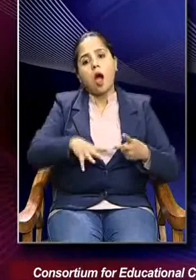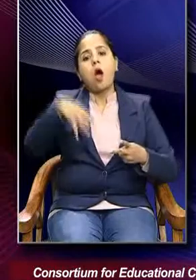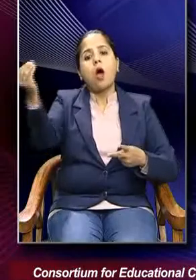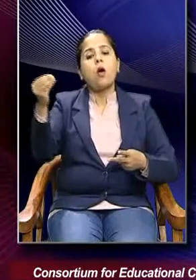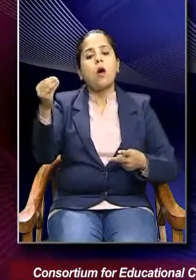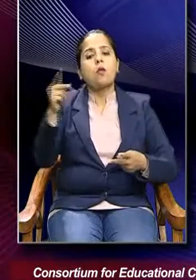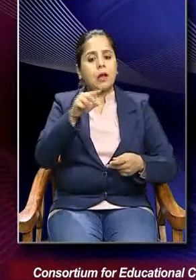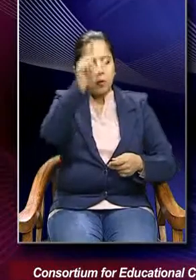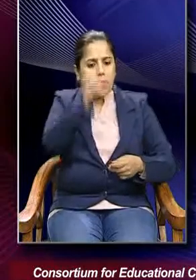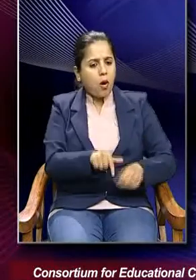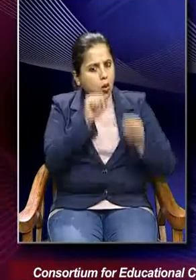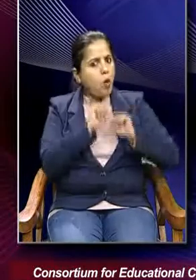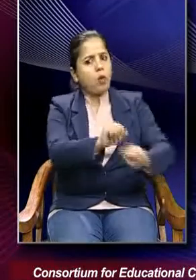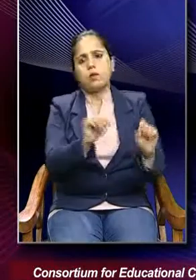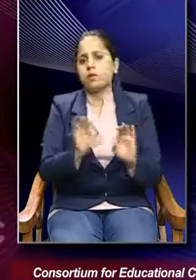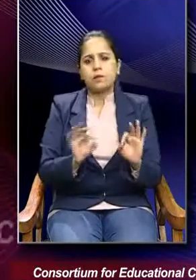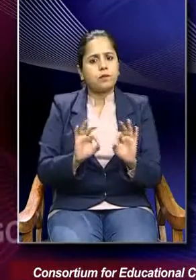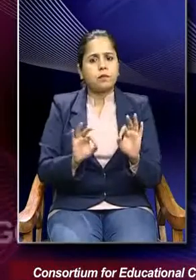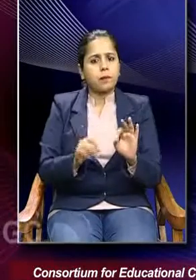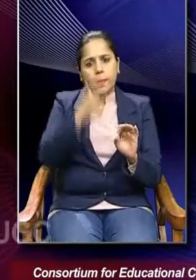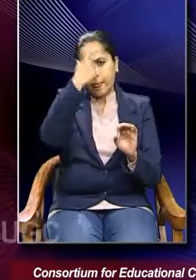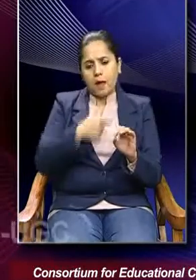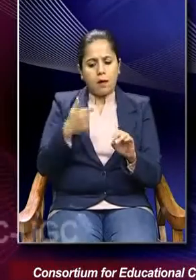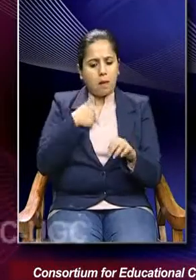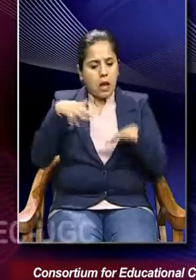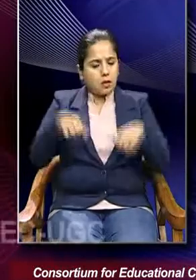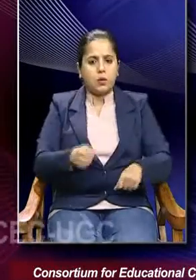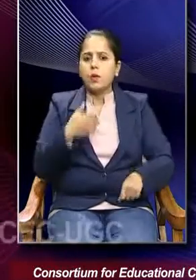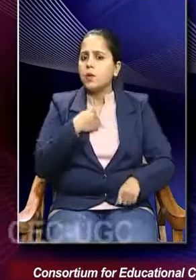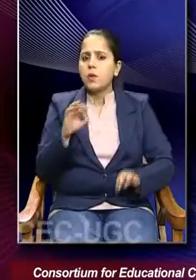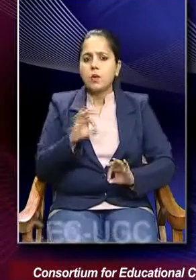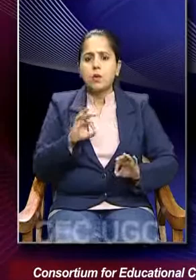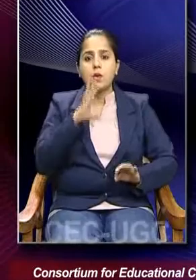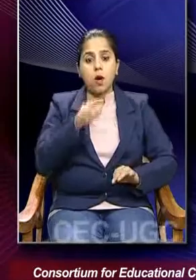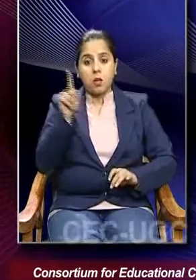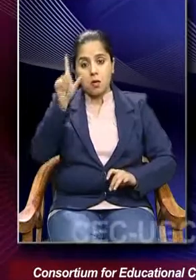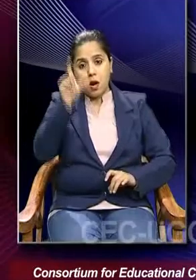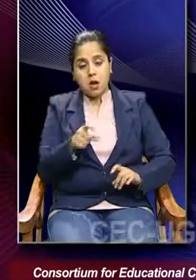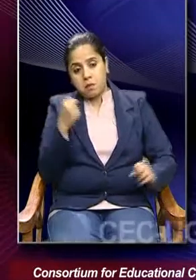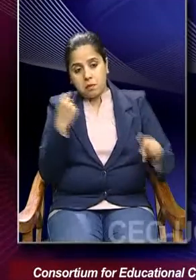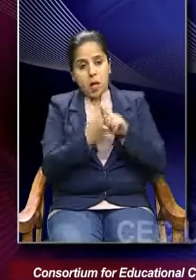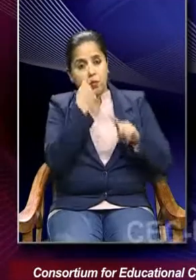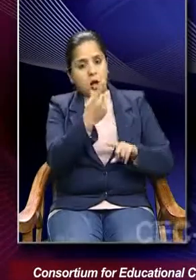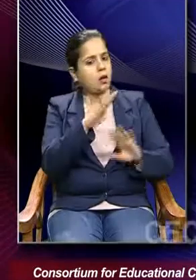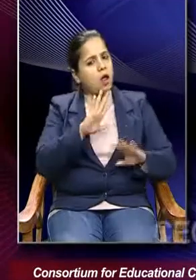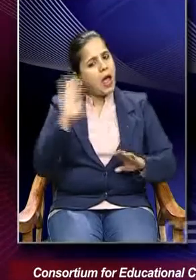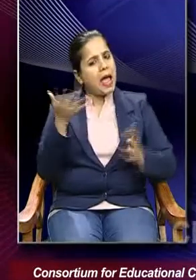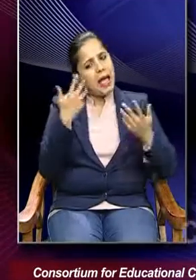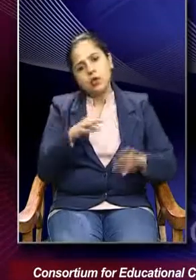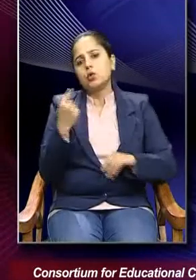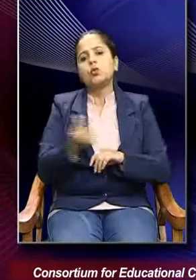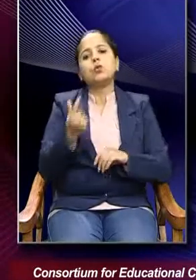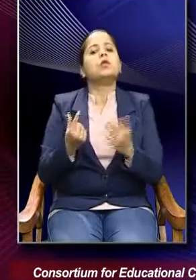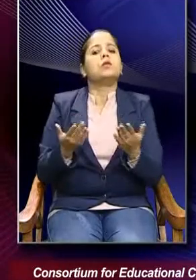not kind of a personal property or does not belong specifically to one individual. And third,